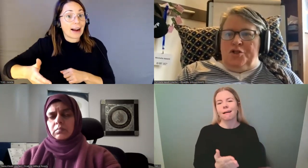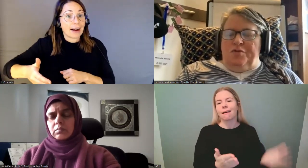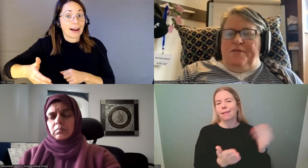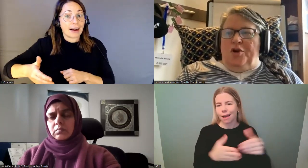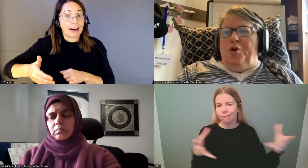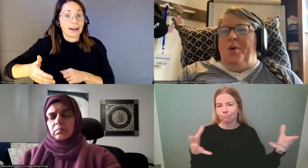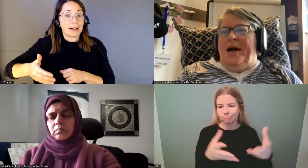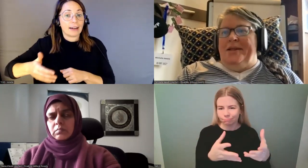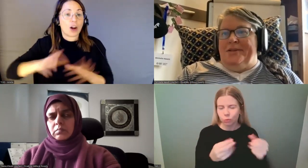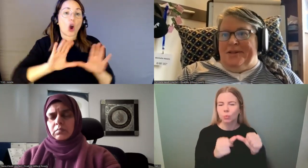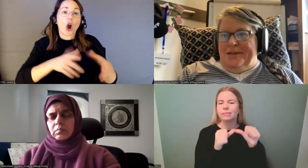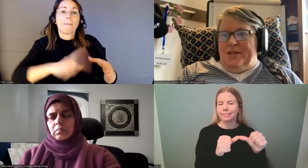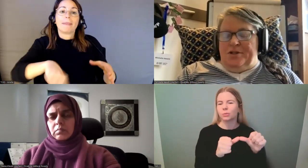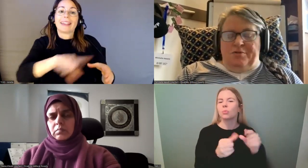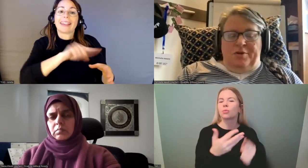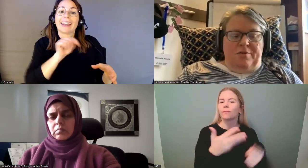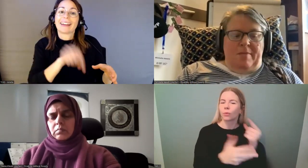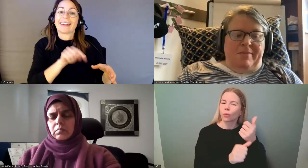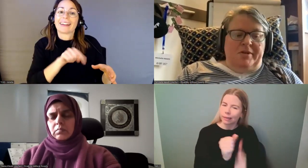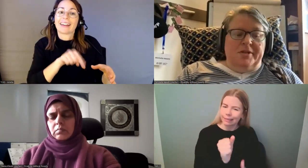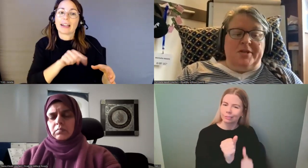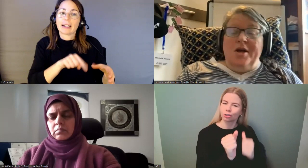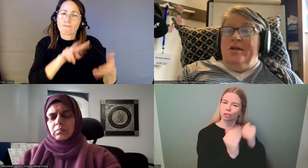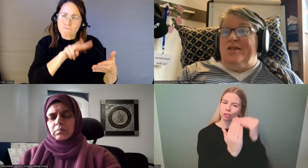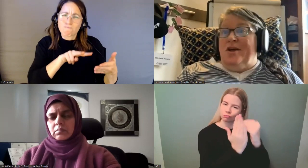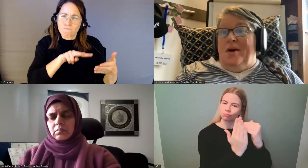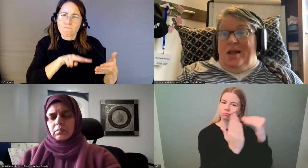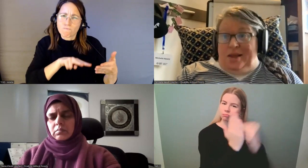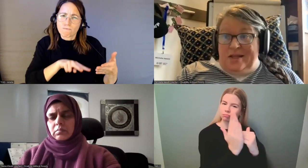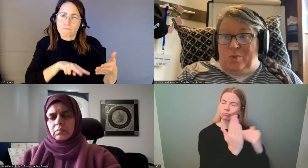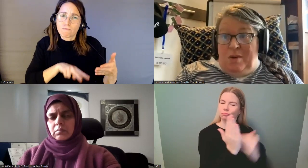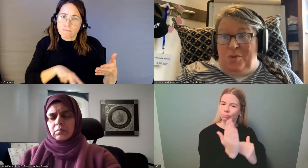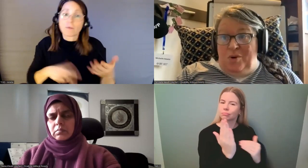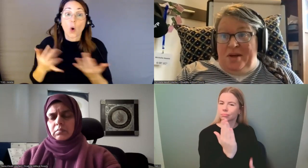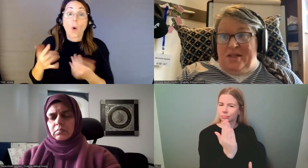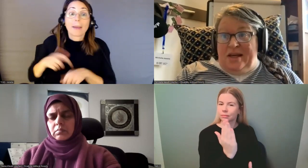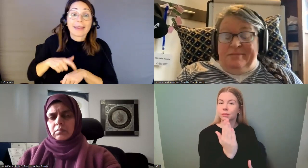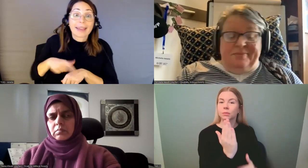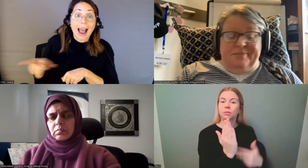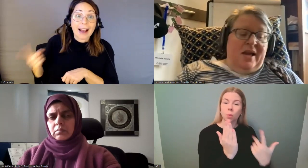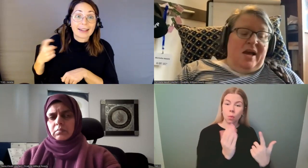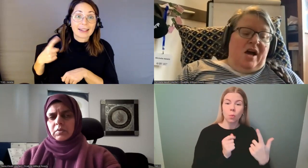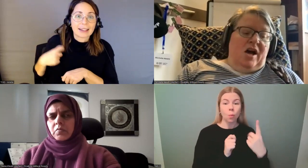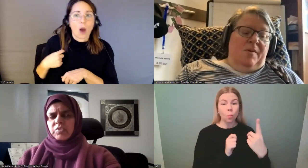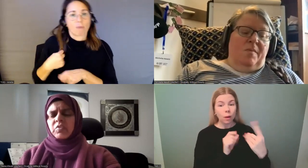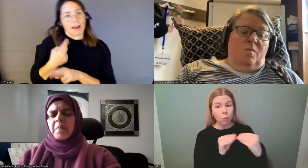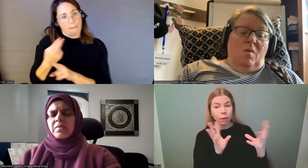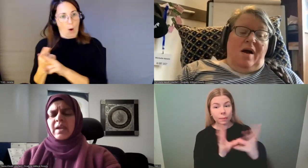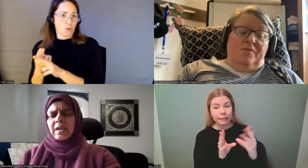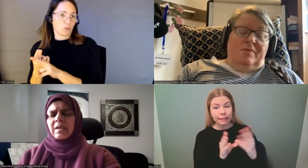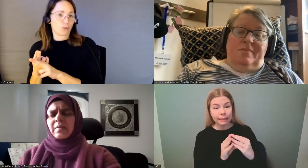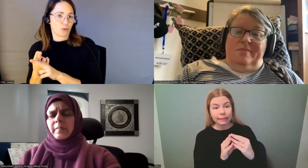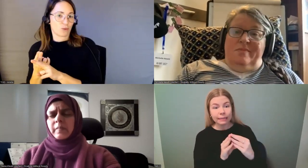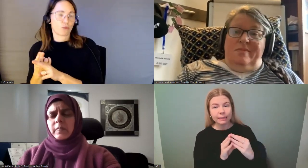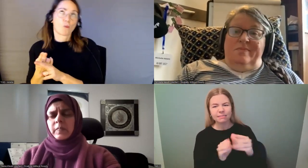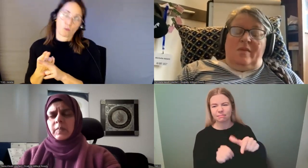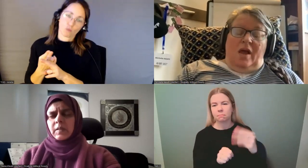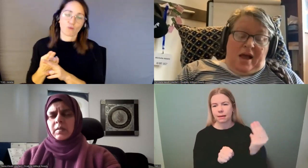by clause review and to consider other amendments. So at least one more meeting, which is